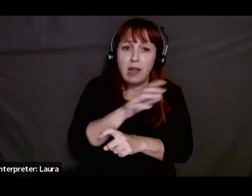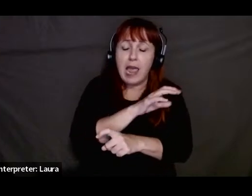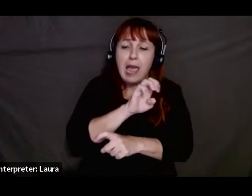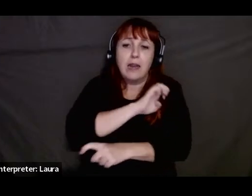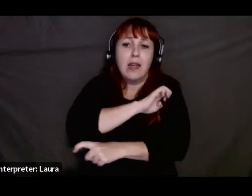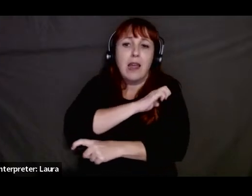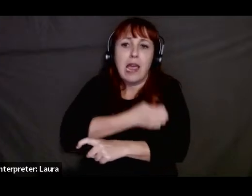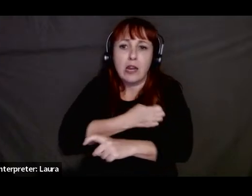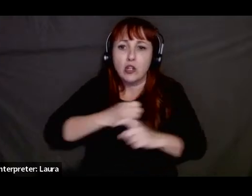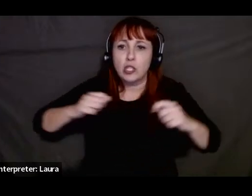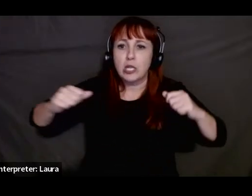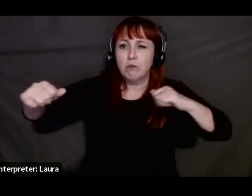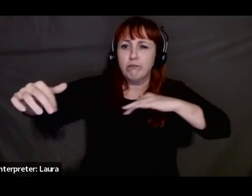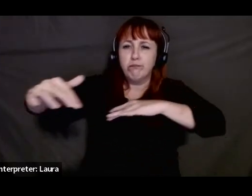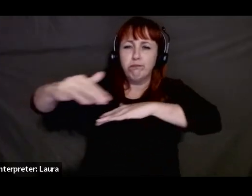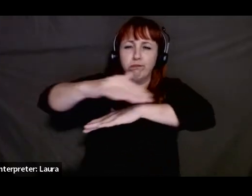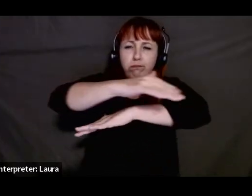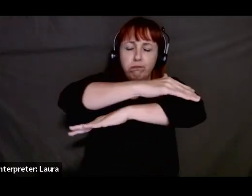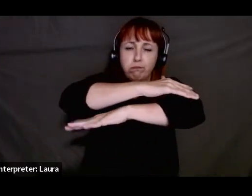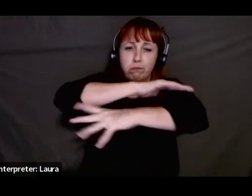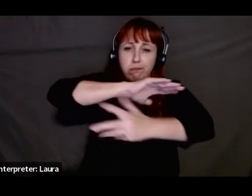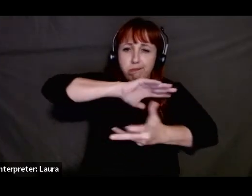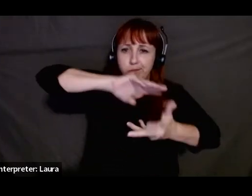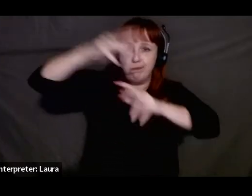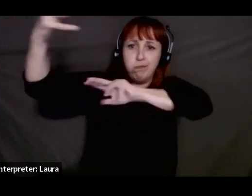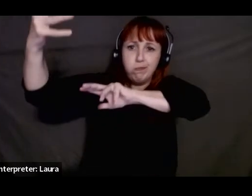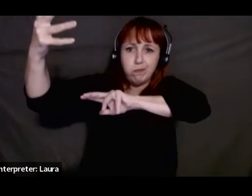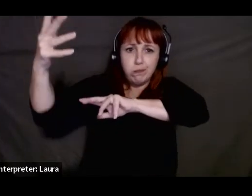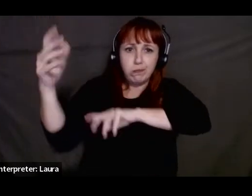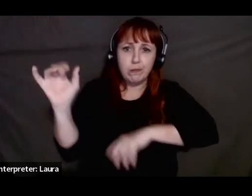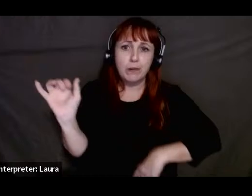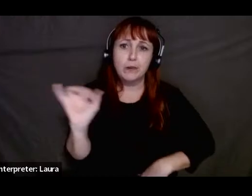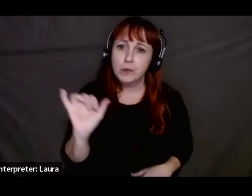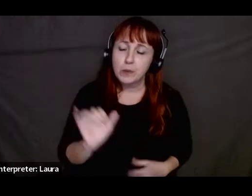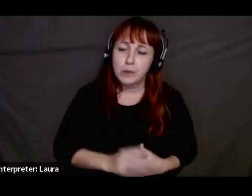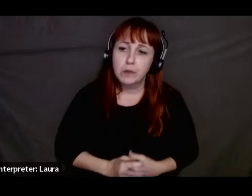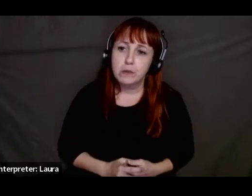energetic disruption and disturbances happening there.